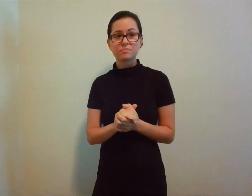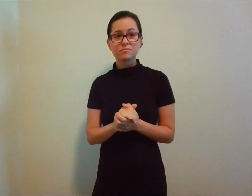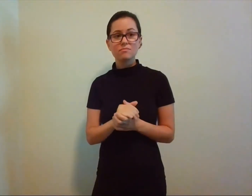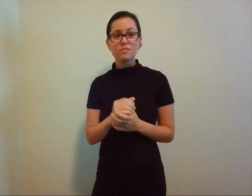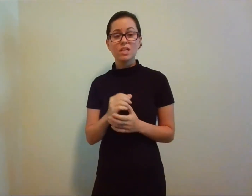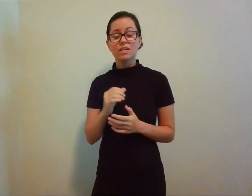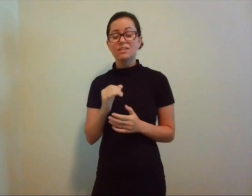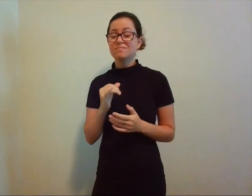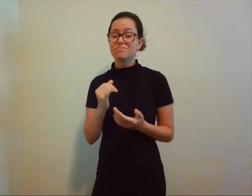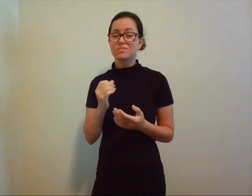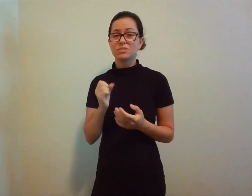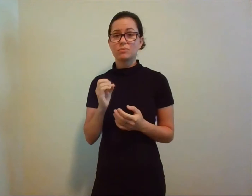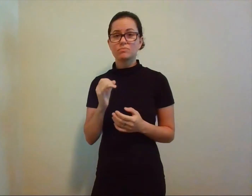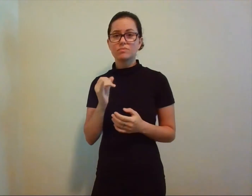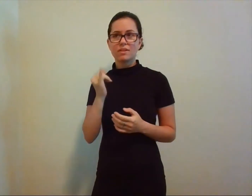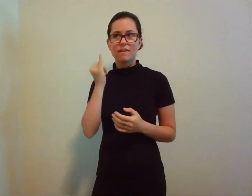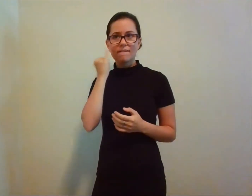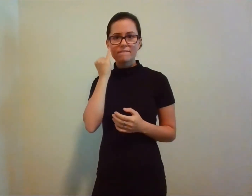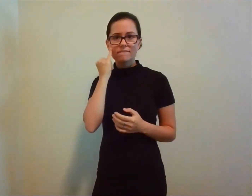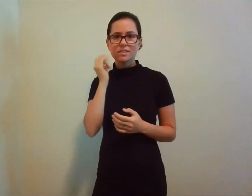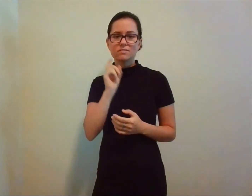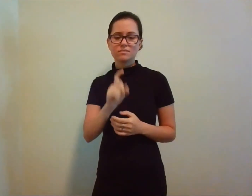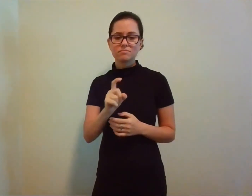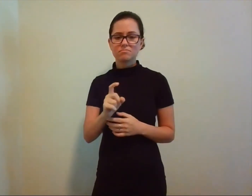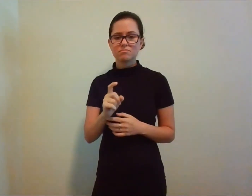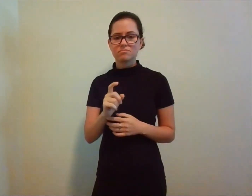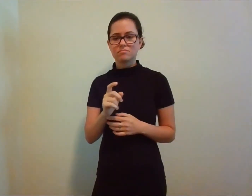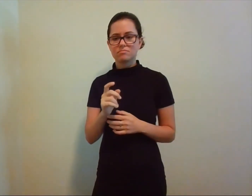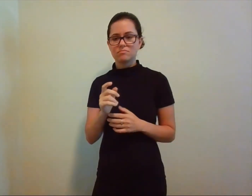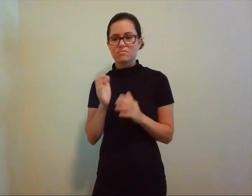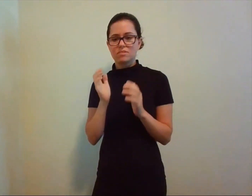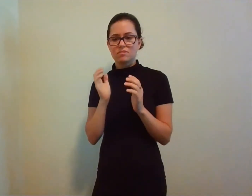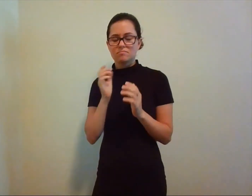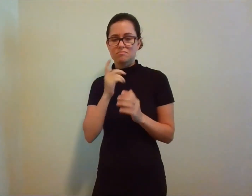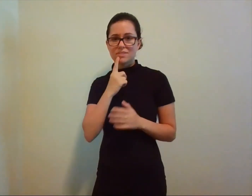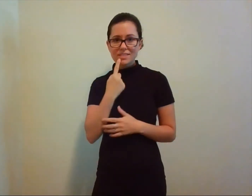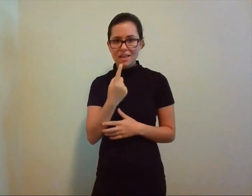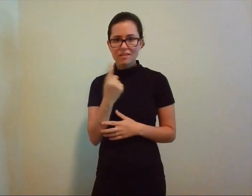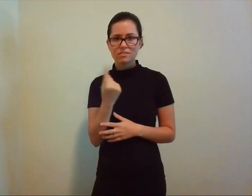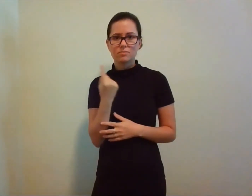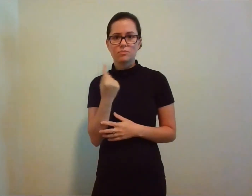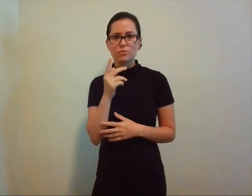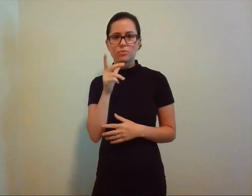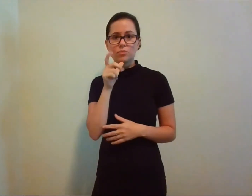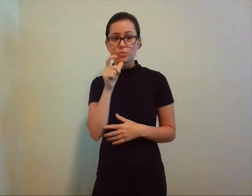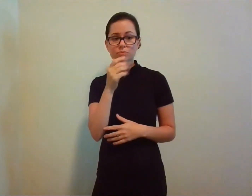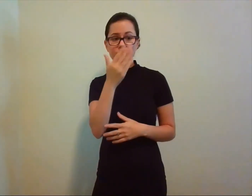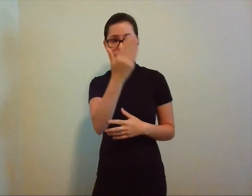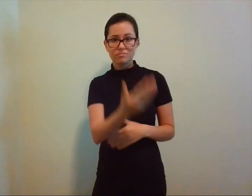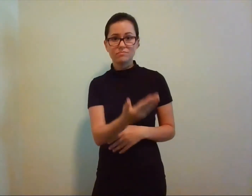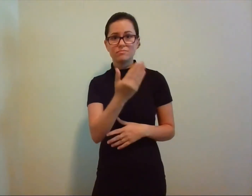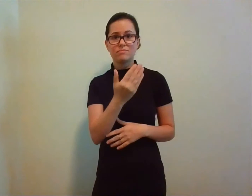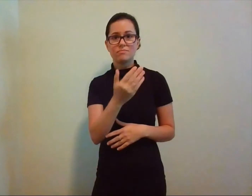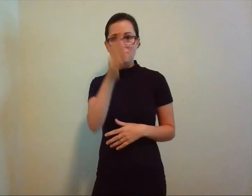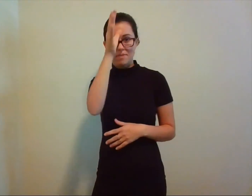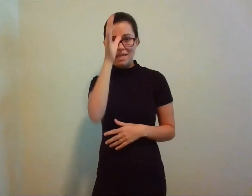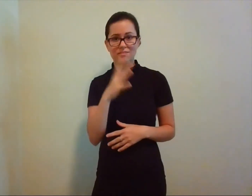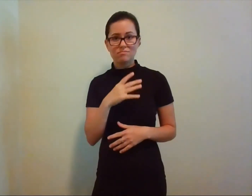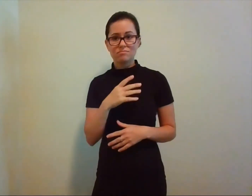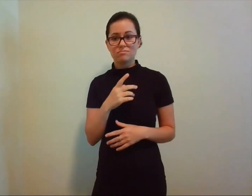was, you'd probably say what? You say, well, he was on this famous show. Yeah, he was a tall guy in Seinfeld. He was